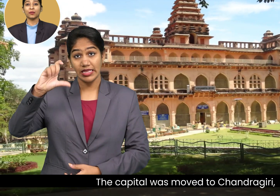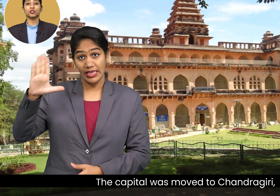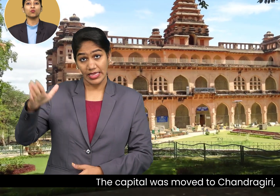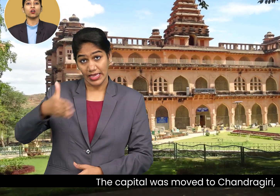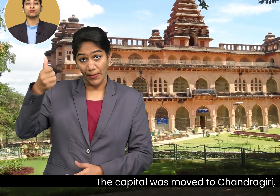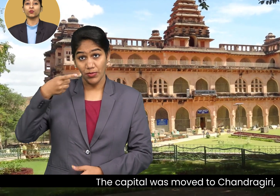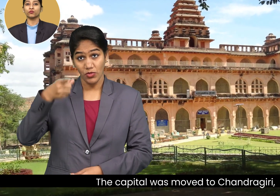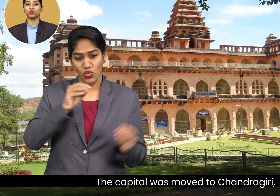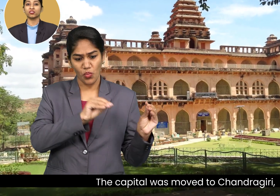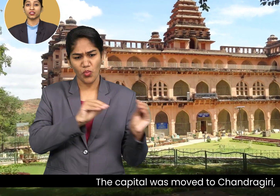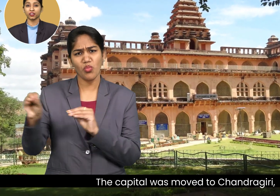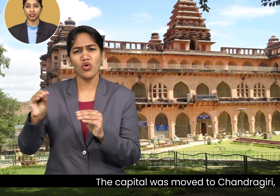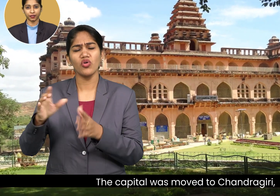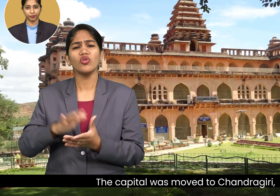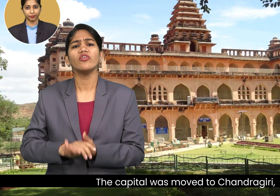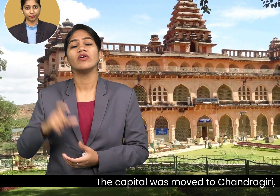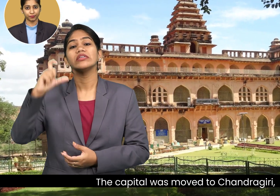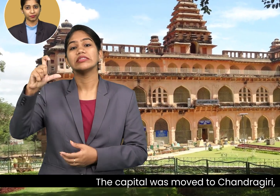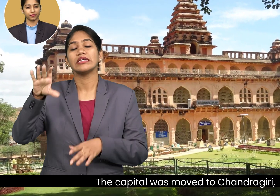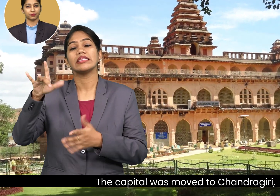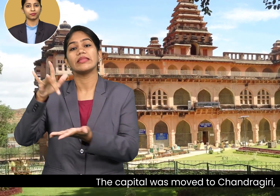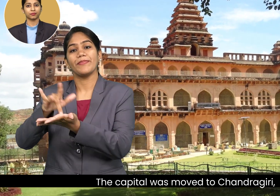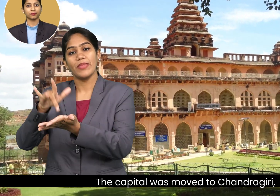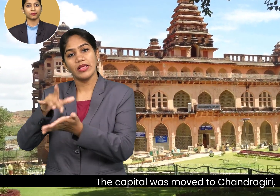The capital was moved to Chandragiri,